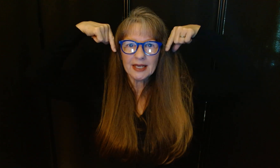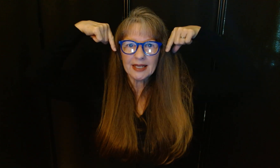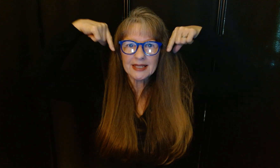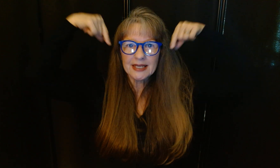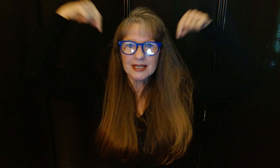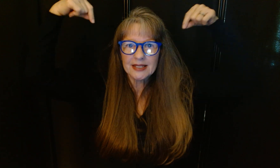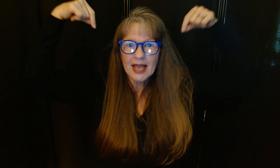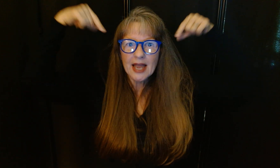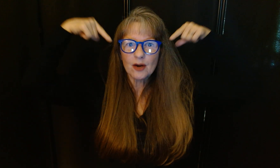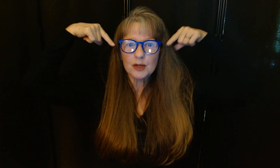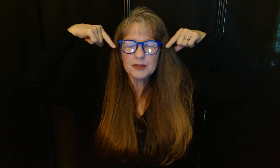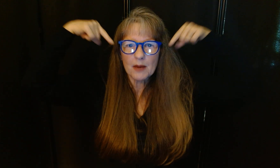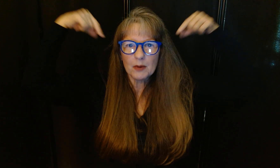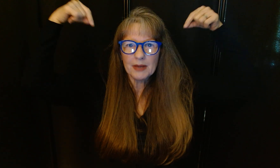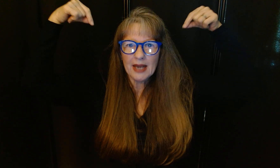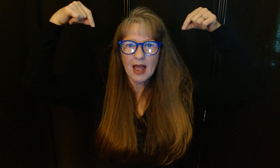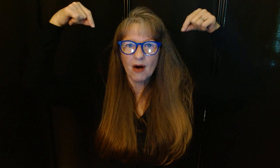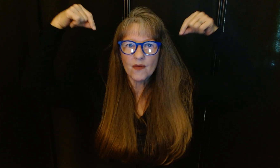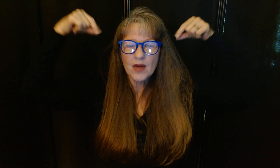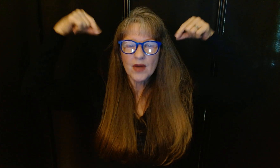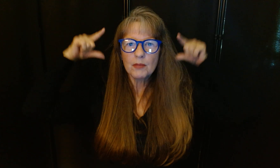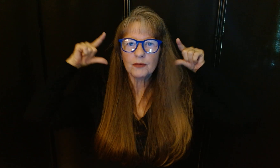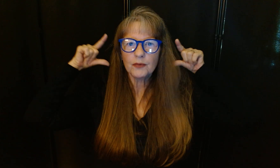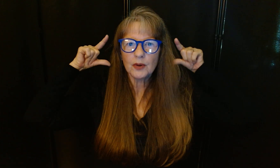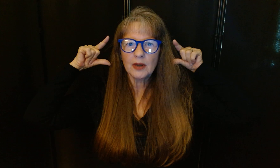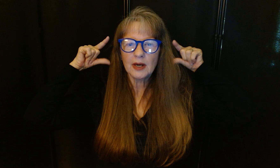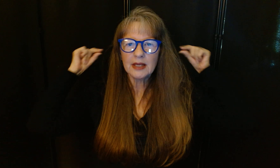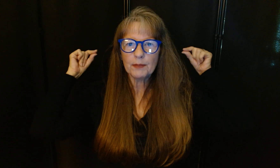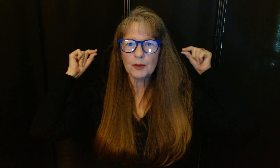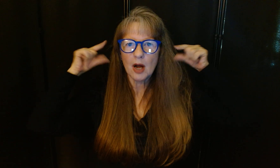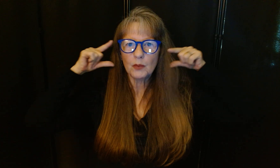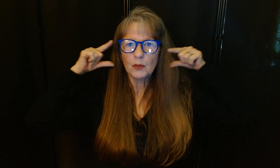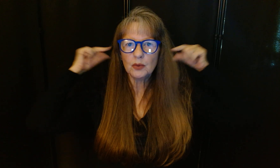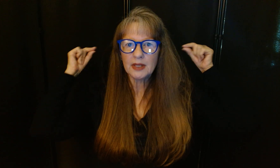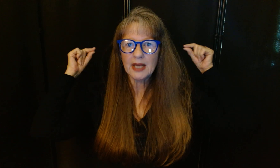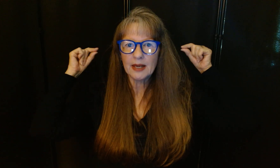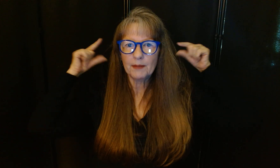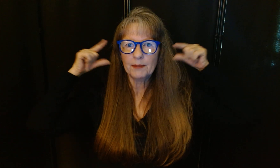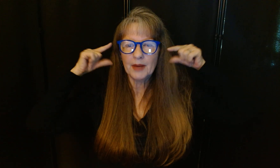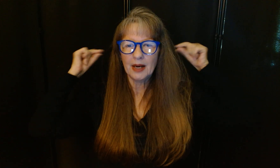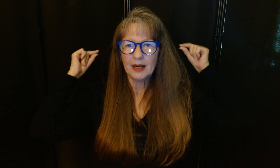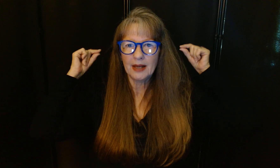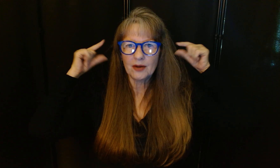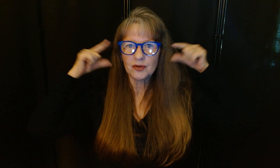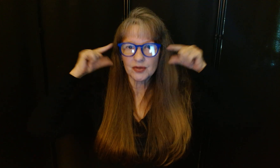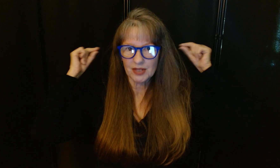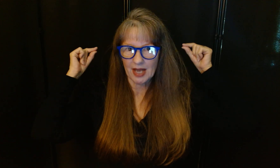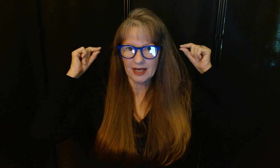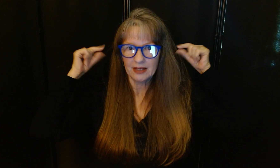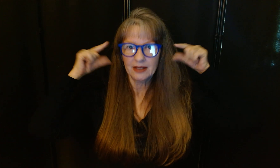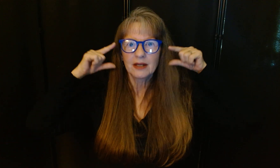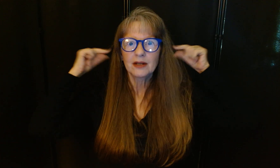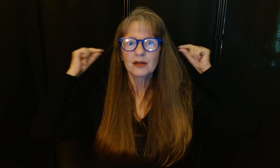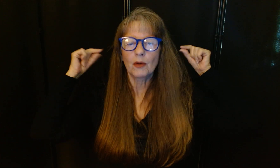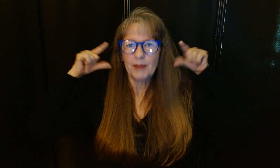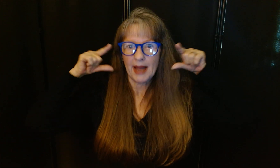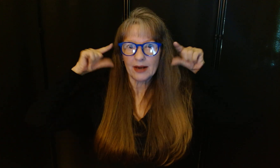like this, at Christmas time it would be an elf. But for leprechaun, we do it kind of to the side or back,